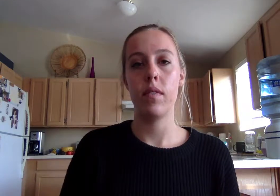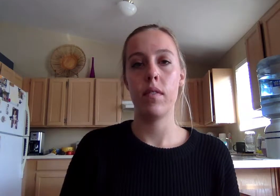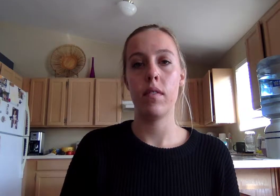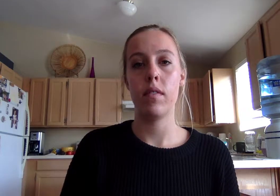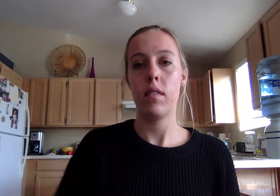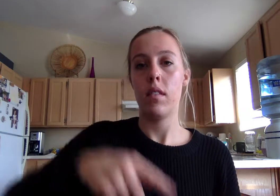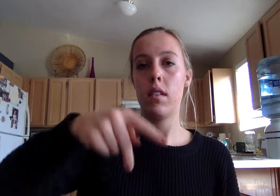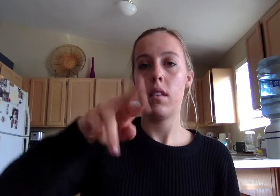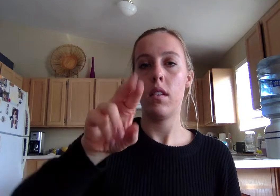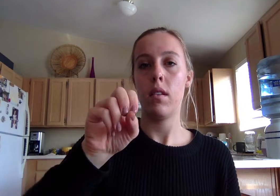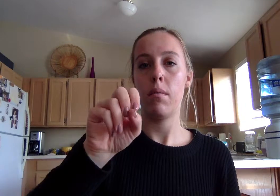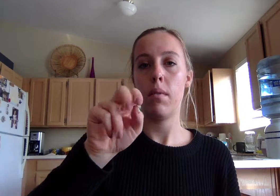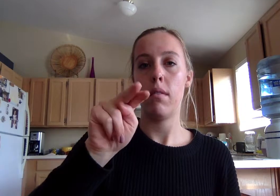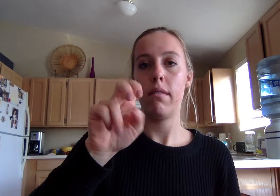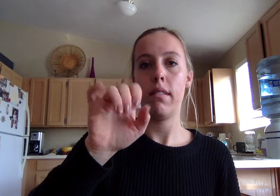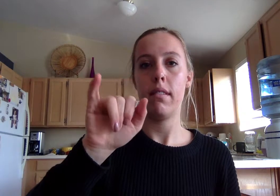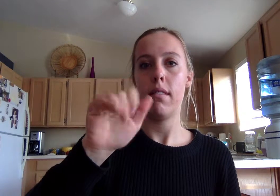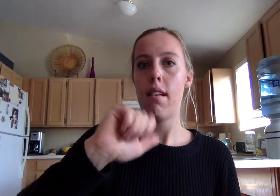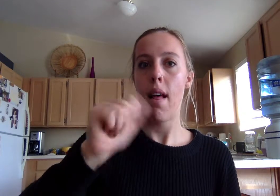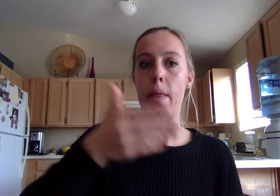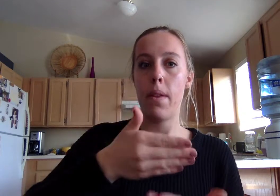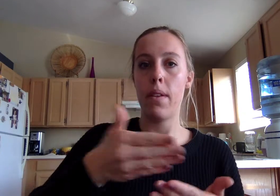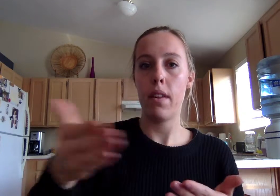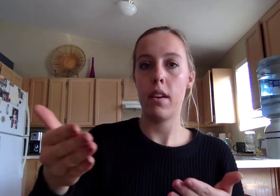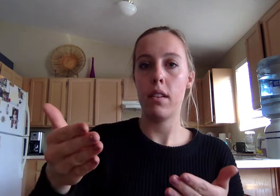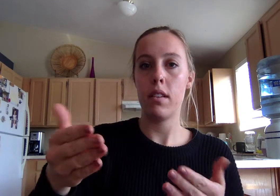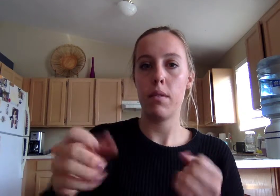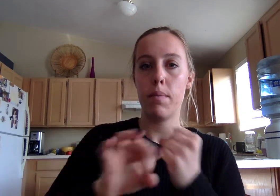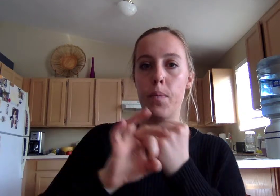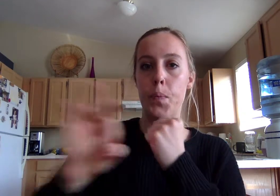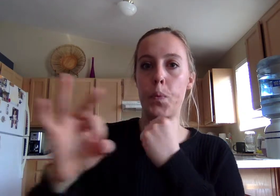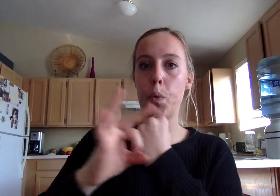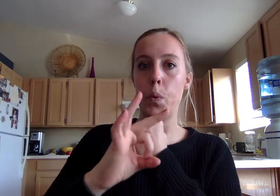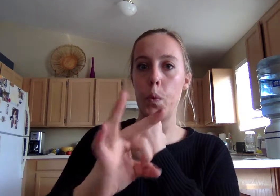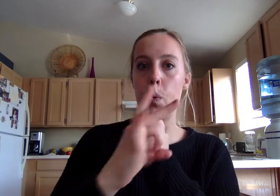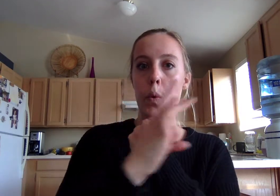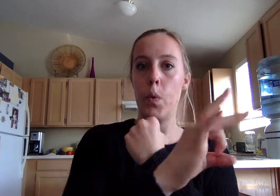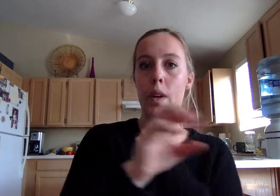Proteins and other materials emerge from the endoplasmic reticulum in small vesicles,